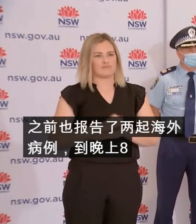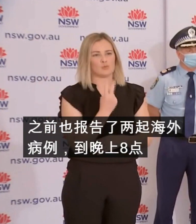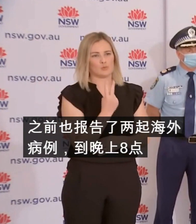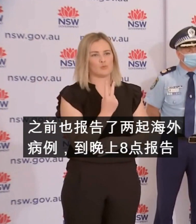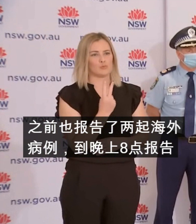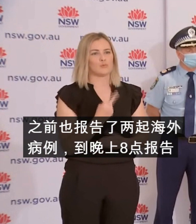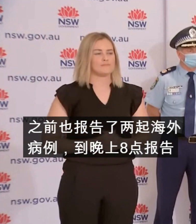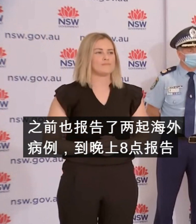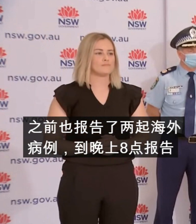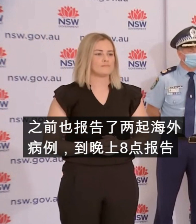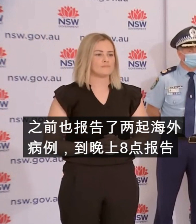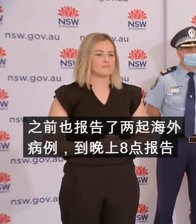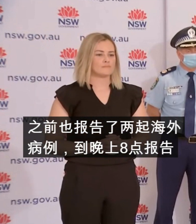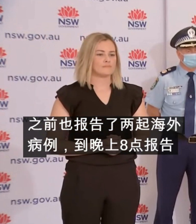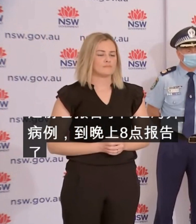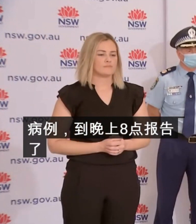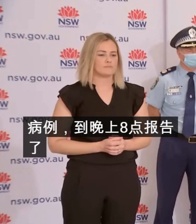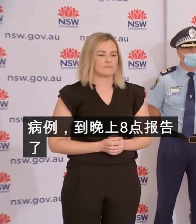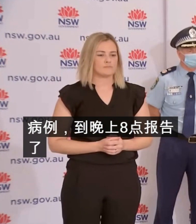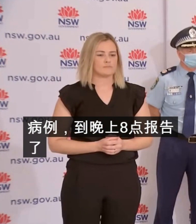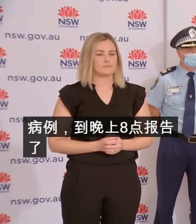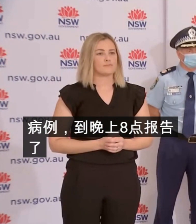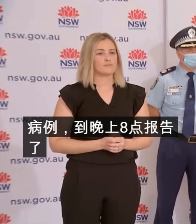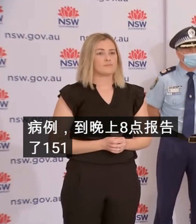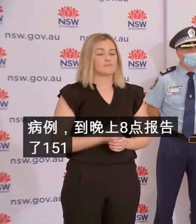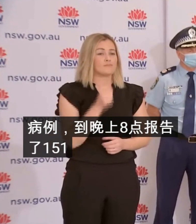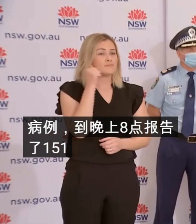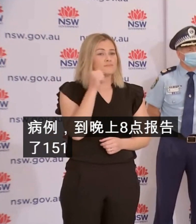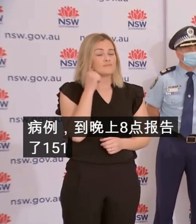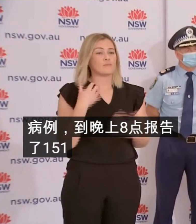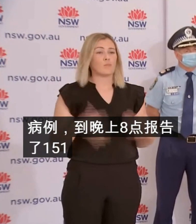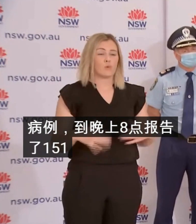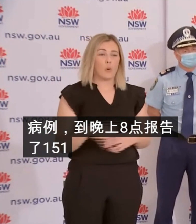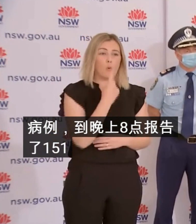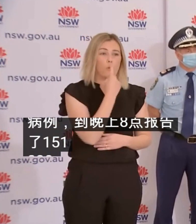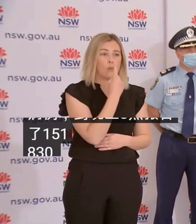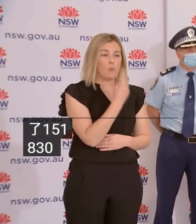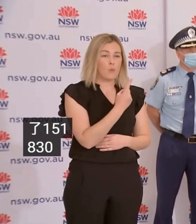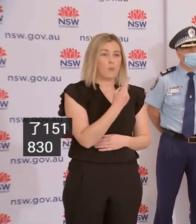8 p.m. last night. Yesterday there was a record of